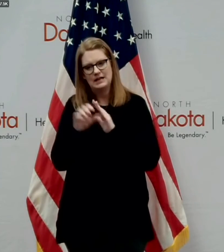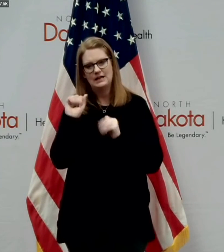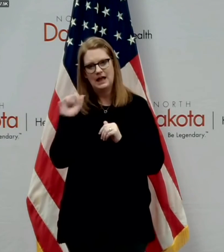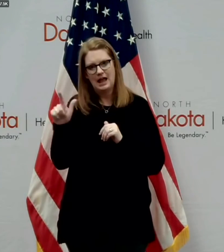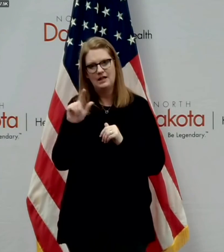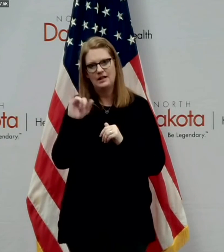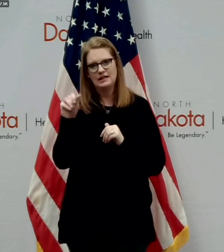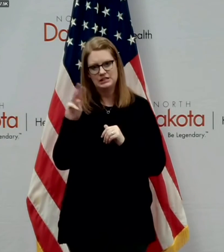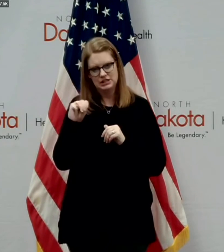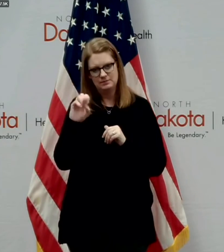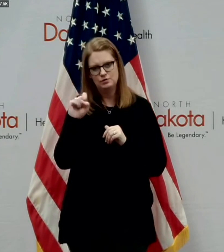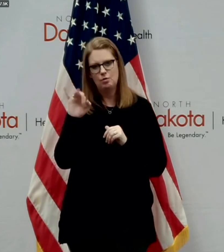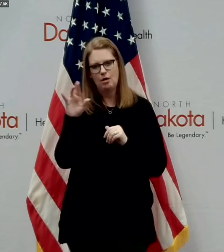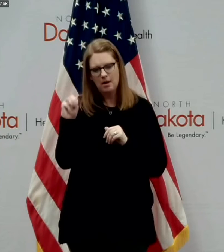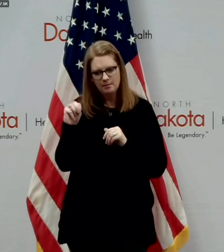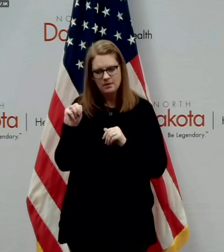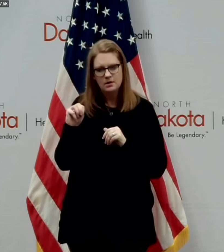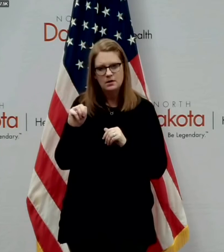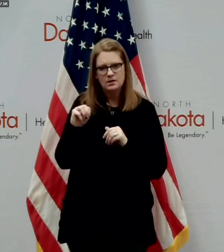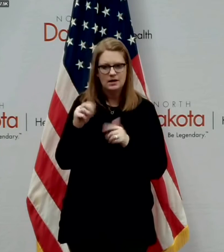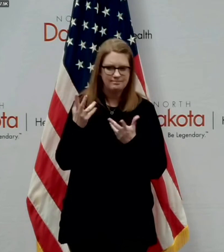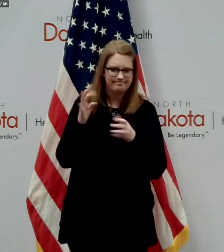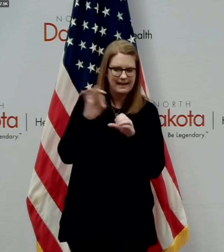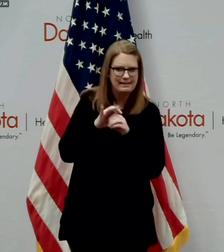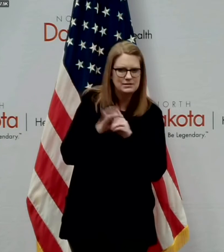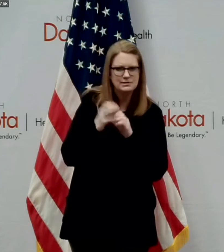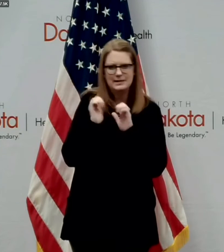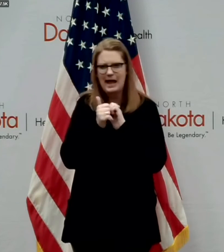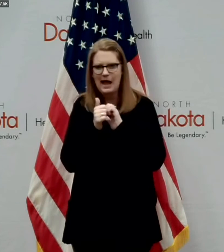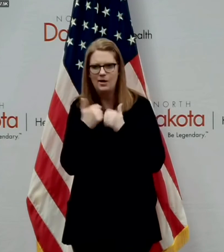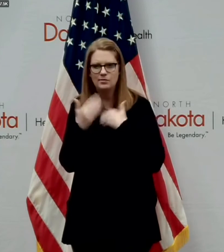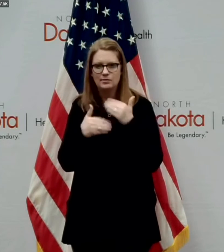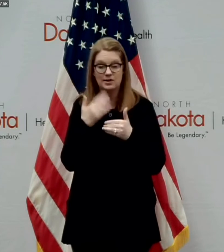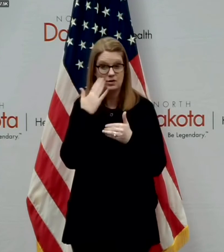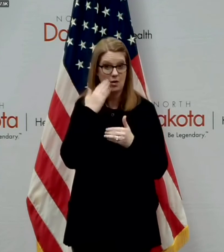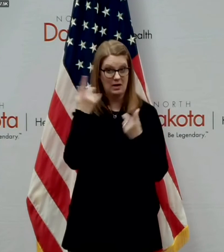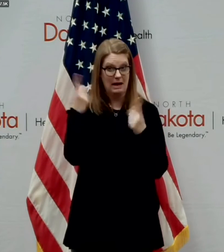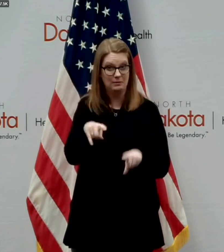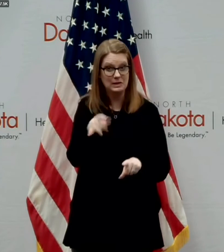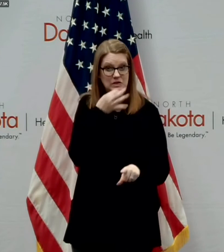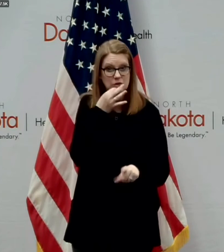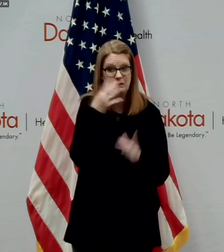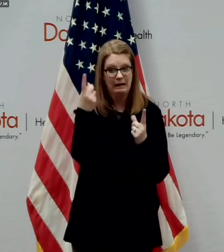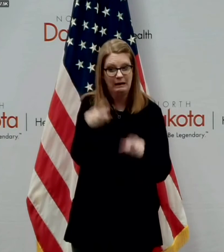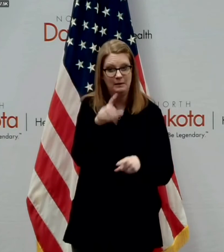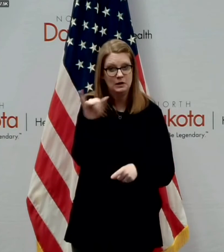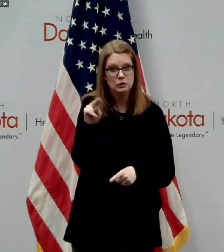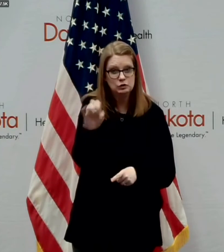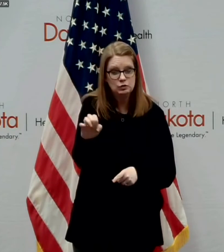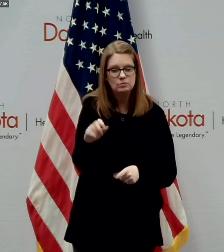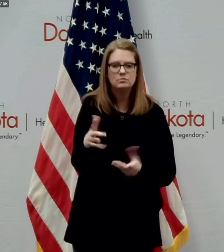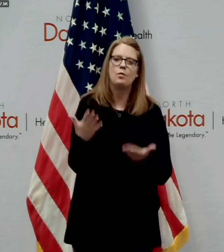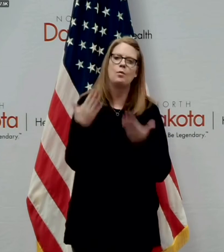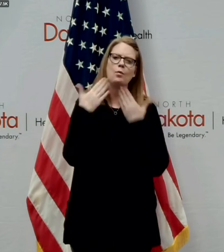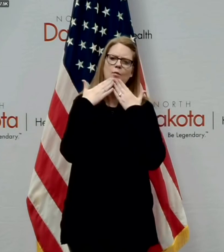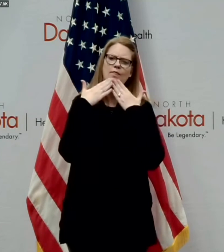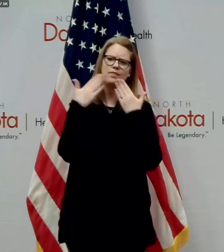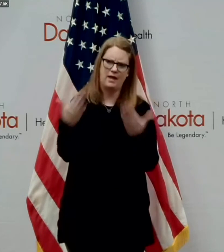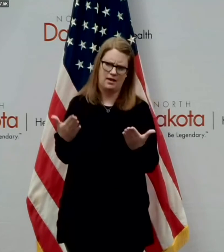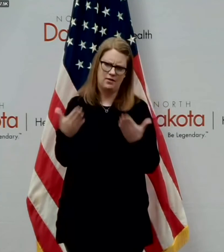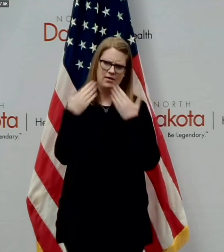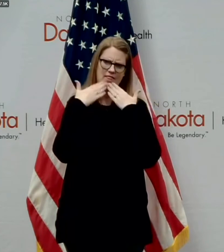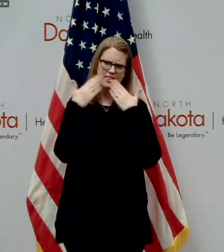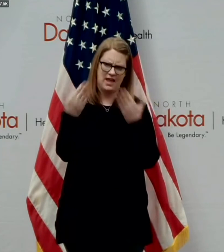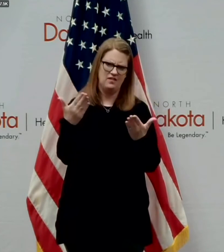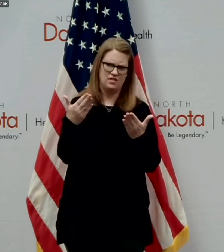Jim Silrum, on how to continue these elections coming up in June. So we're very, very thankful in that